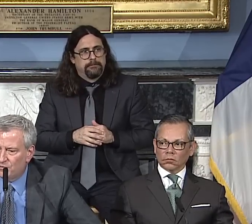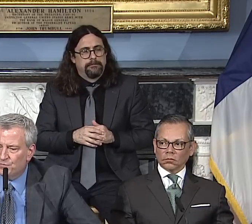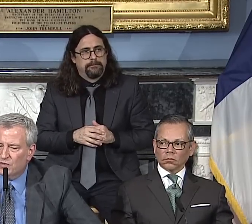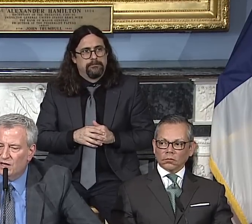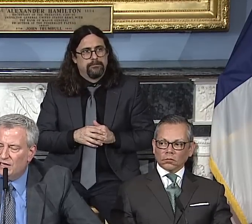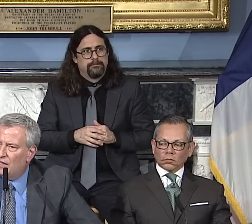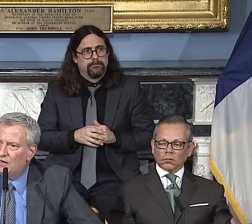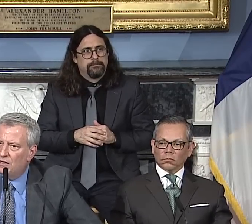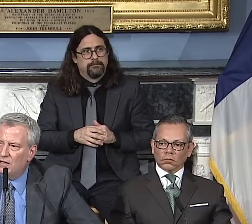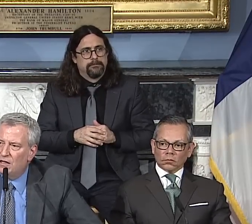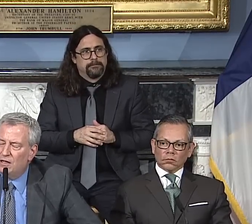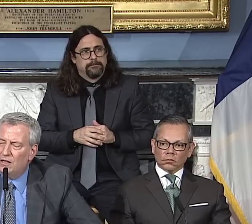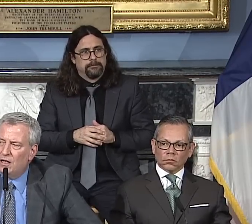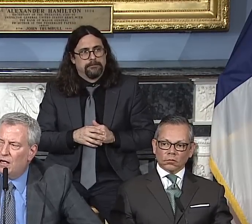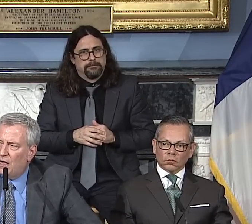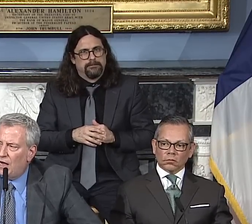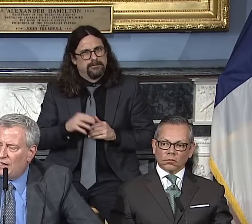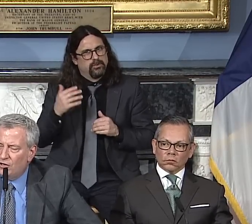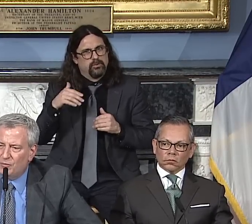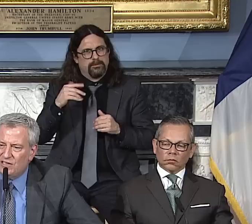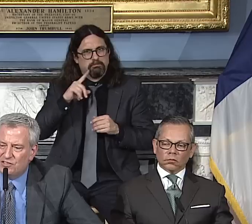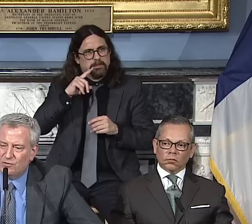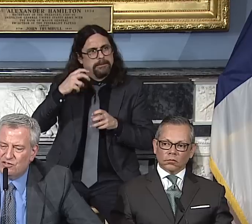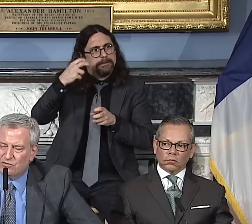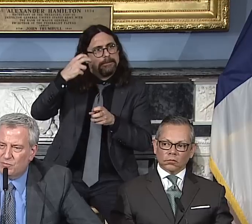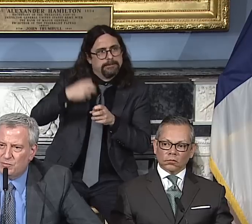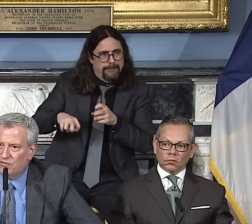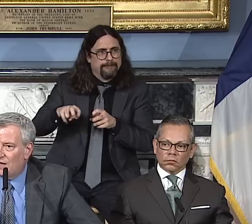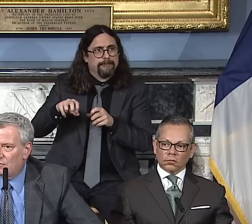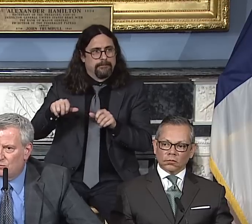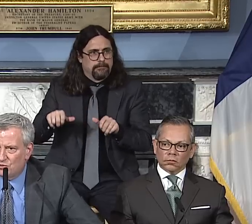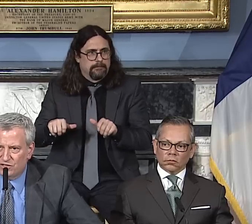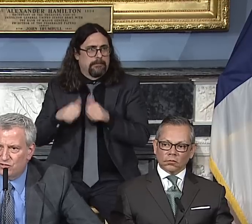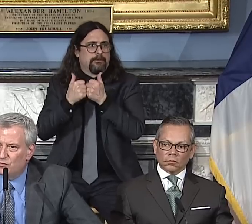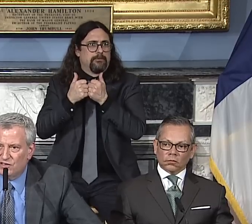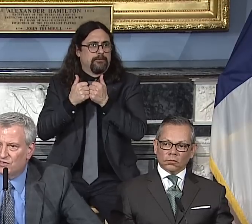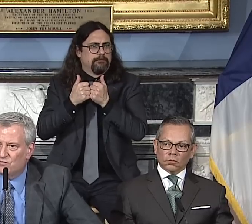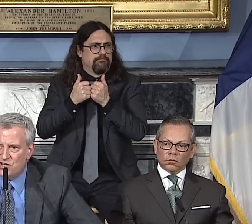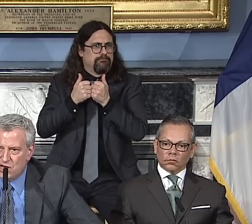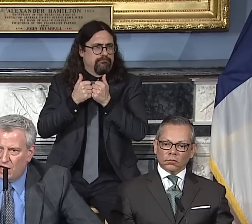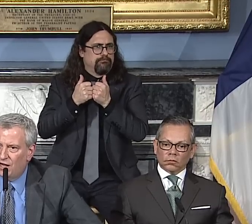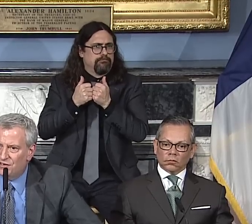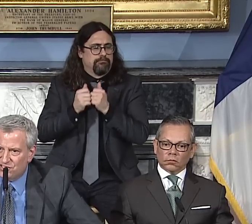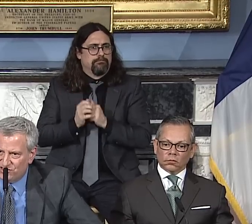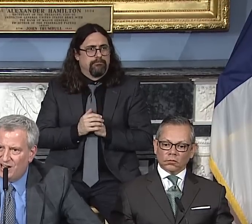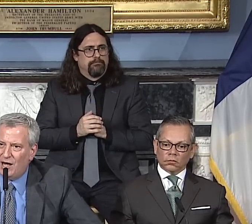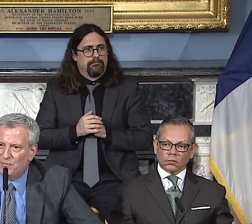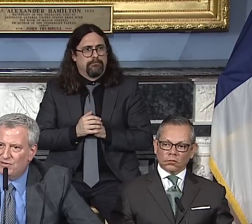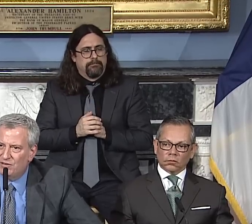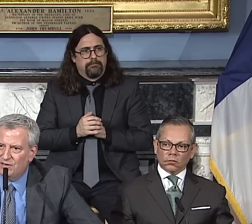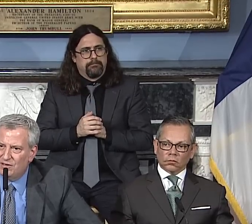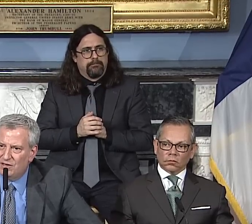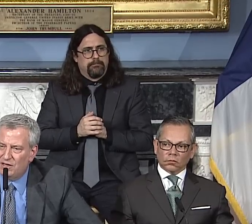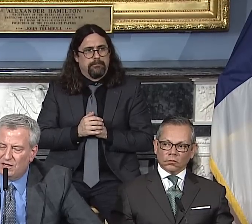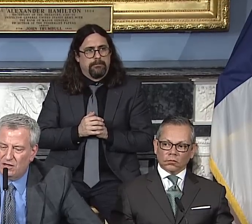think, again, I don't know many situations where people have gotten most of 2 months of